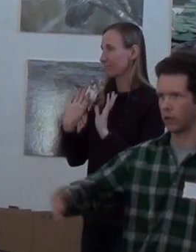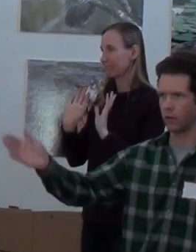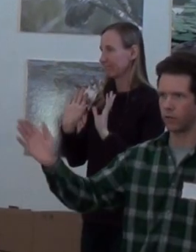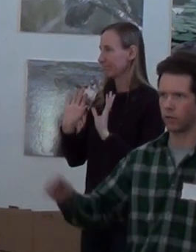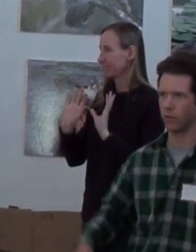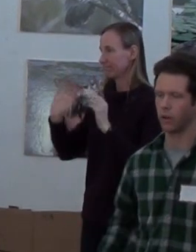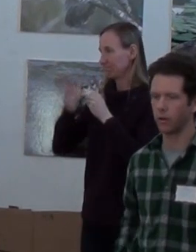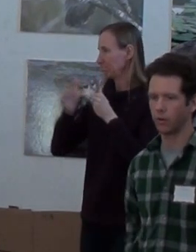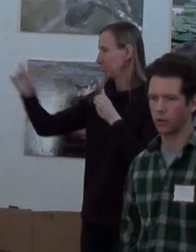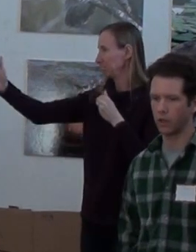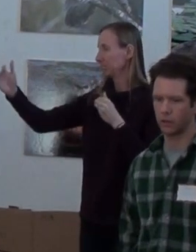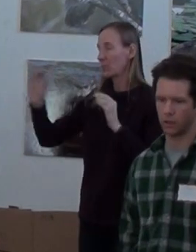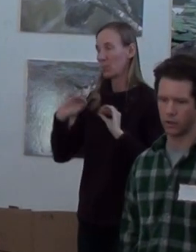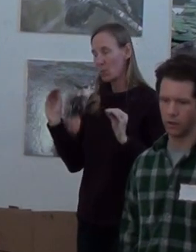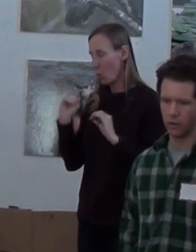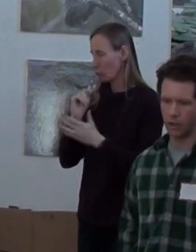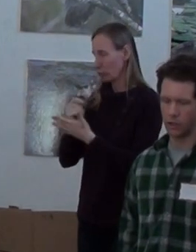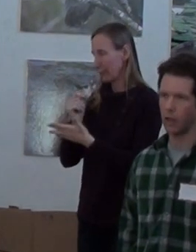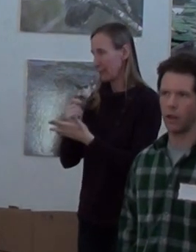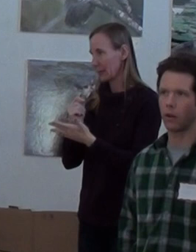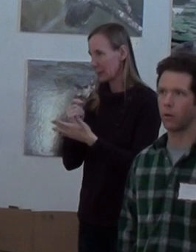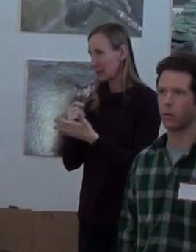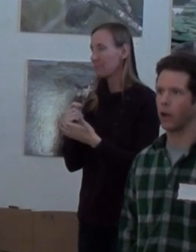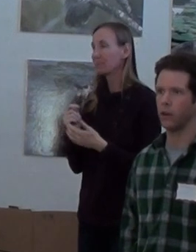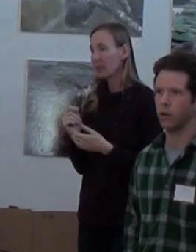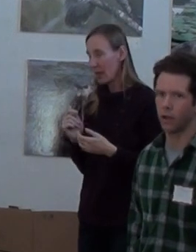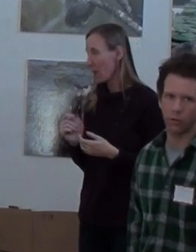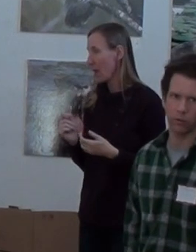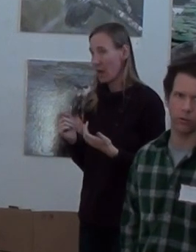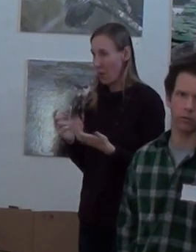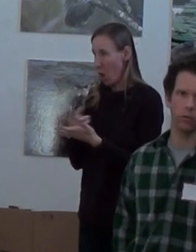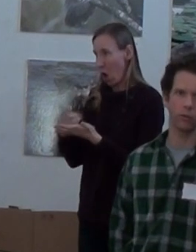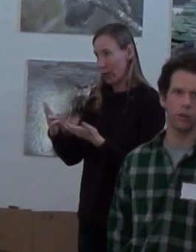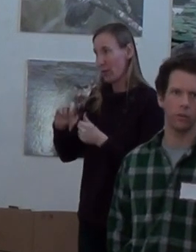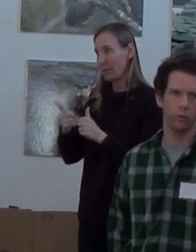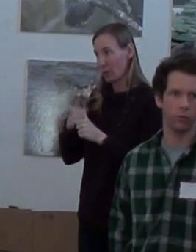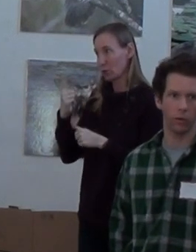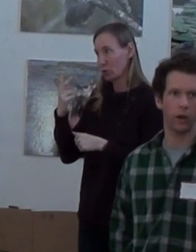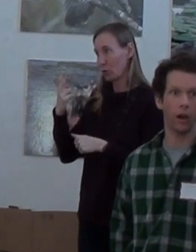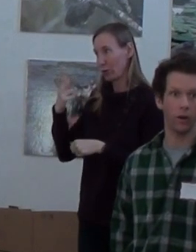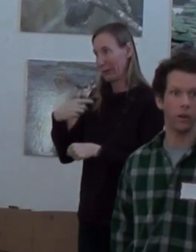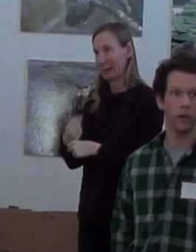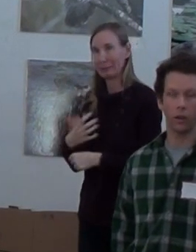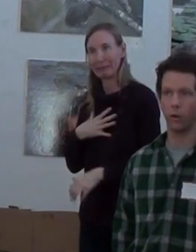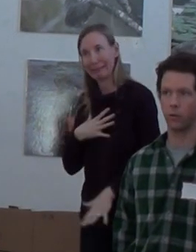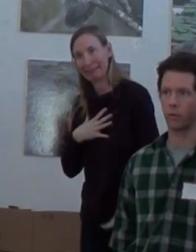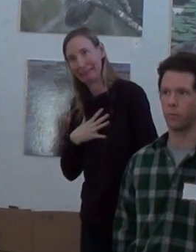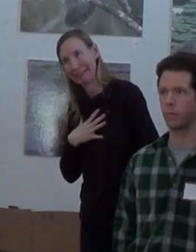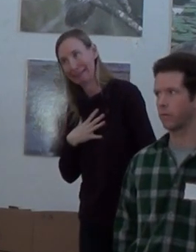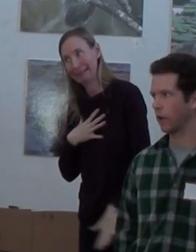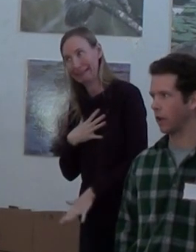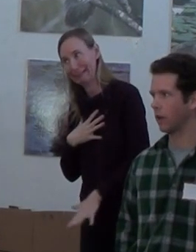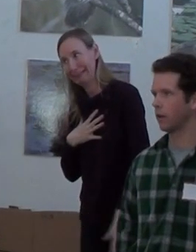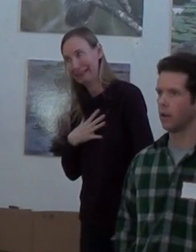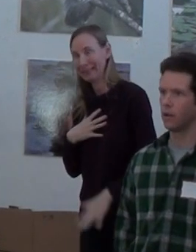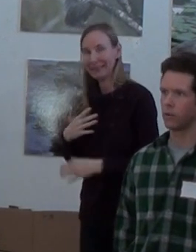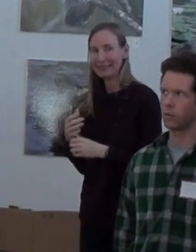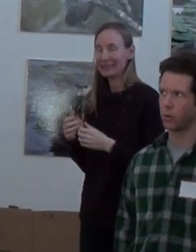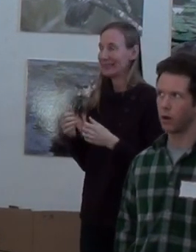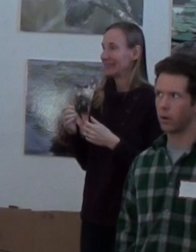know, going into the season without using anything. And yeah, I won't lie to you guys. The first few seasons, it was very hard. Going from